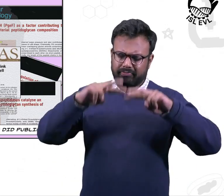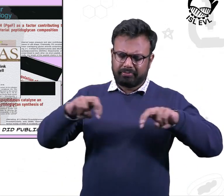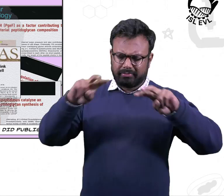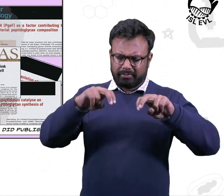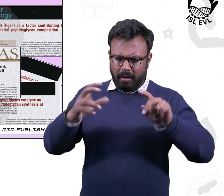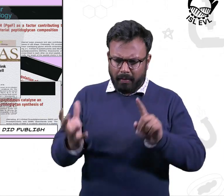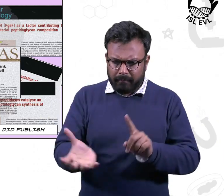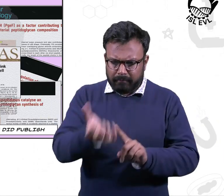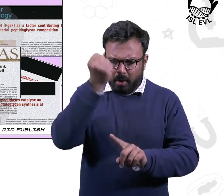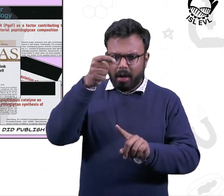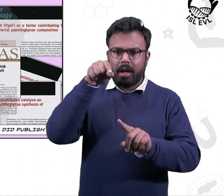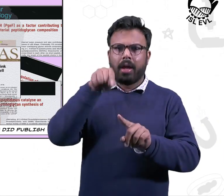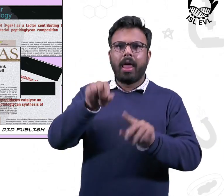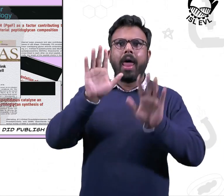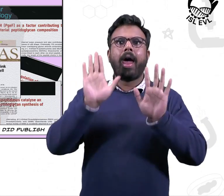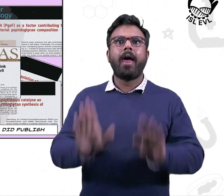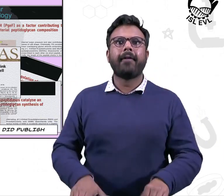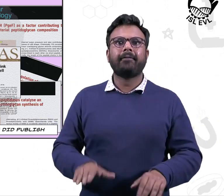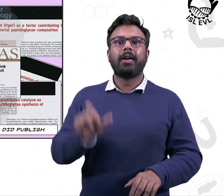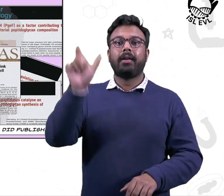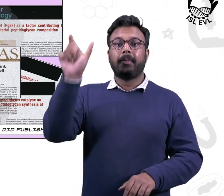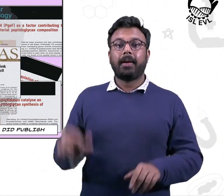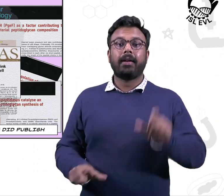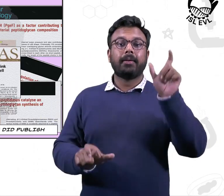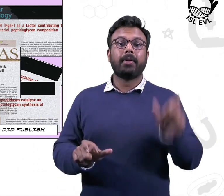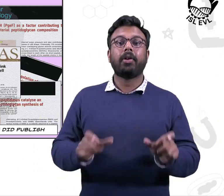Manjula had discovered